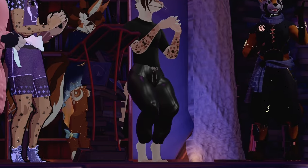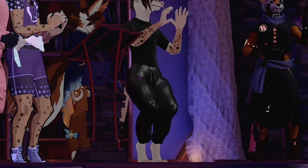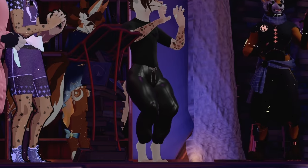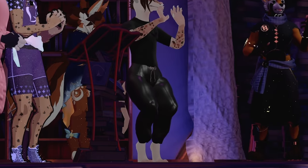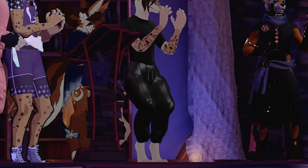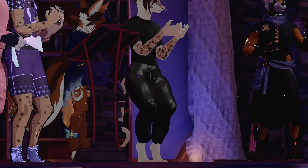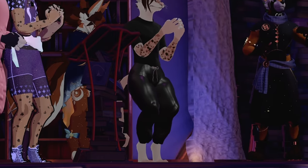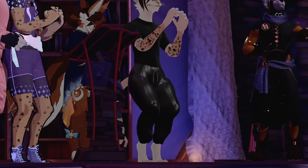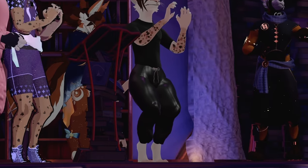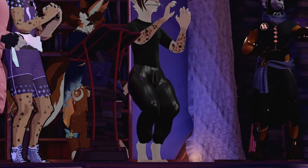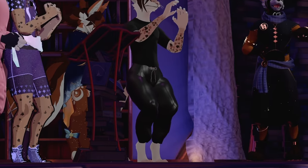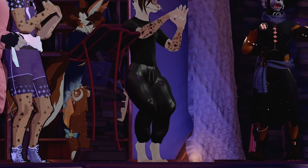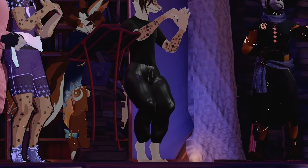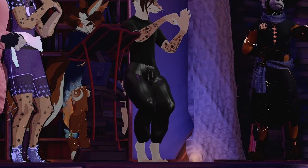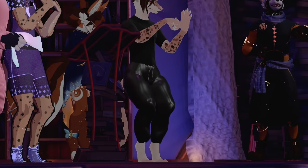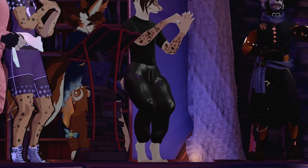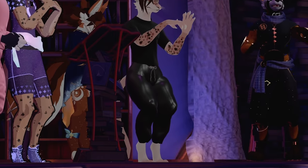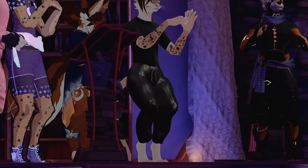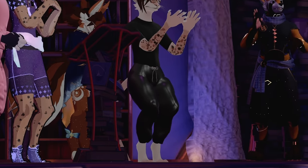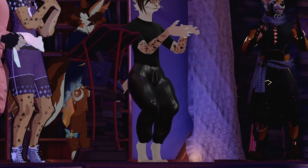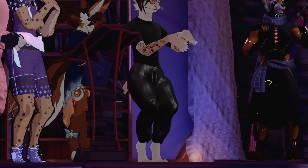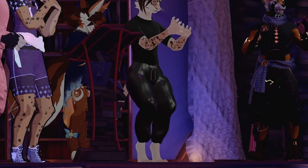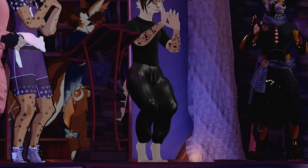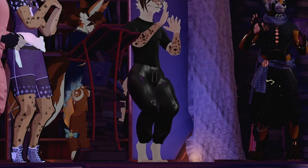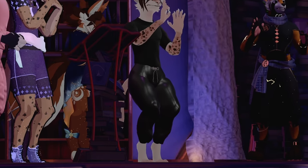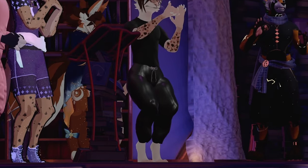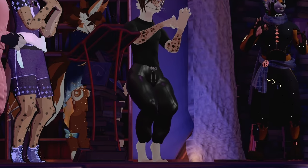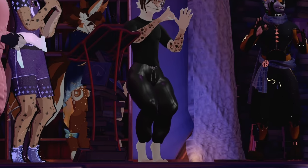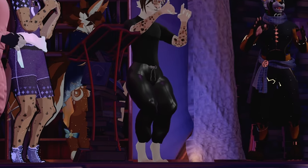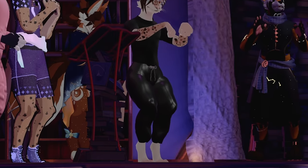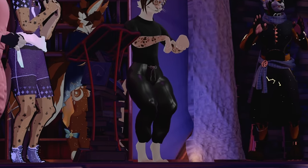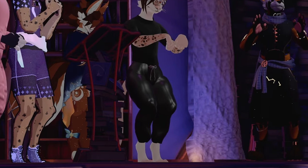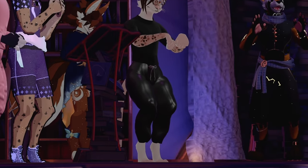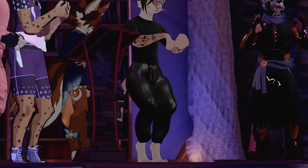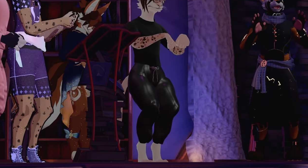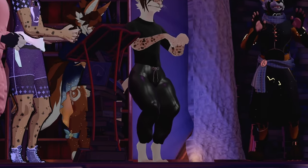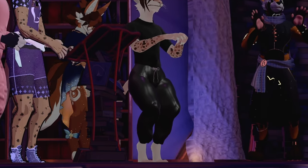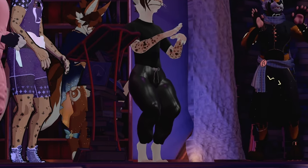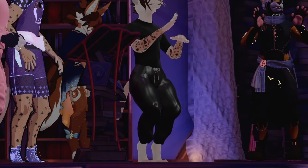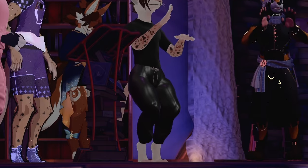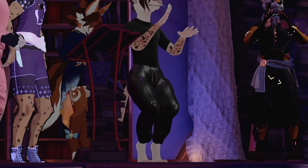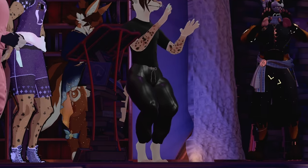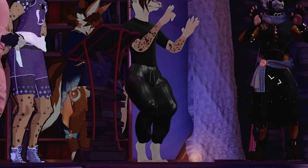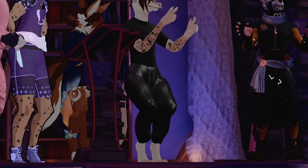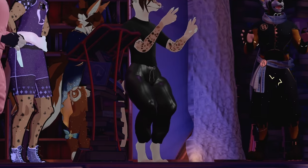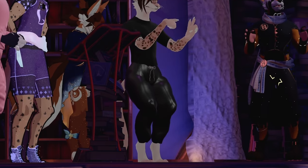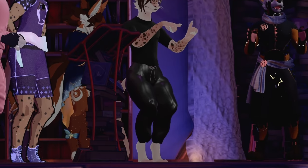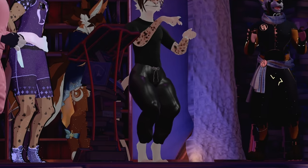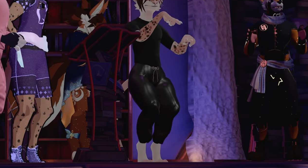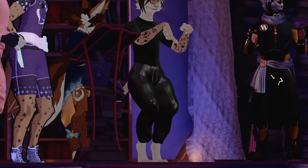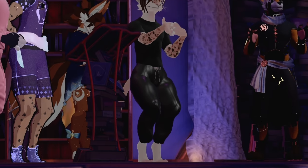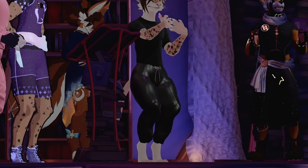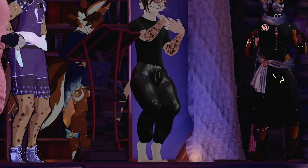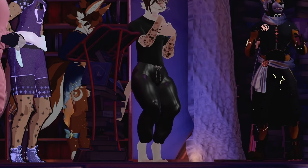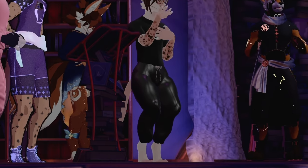them to YouTube. We have multiple archivists, and they have them on their own specific archive YouTube